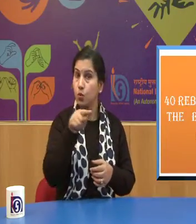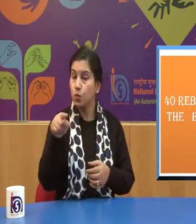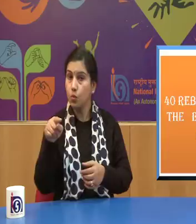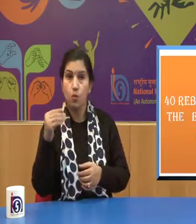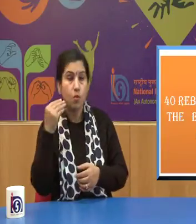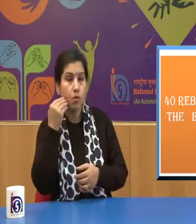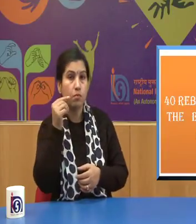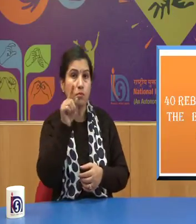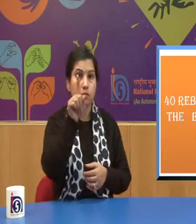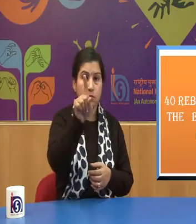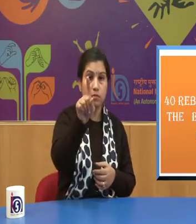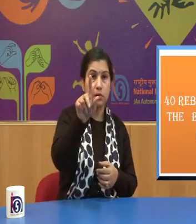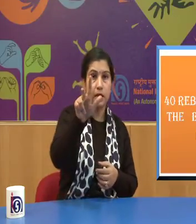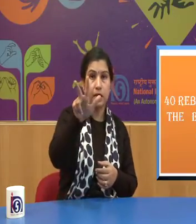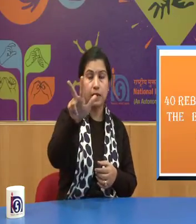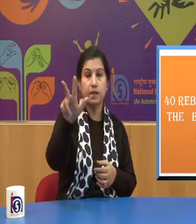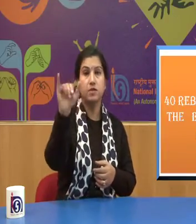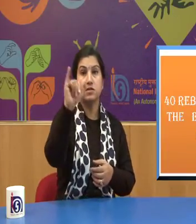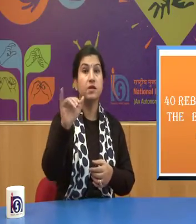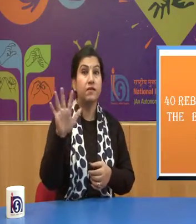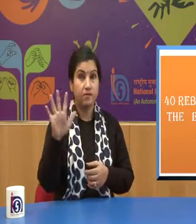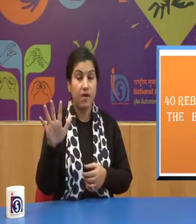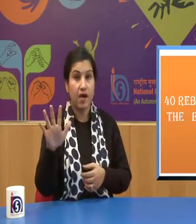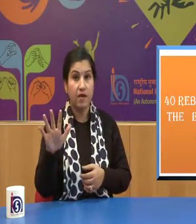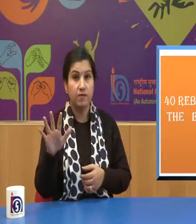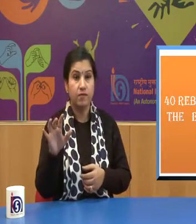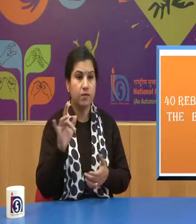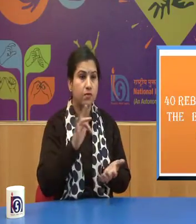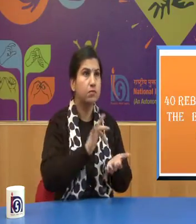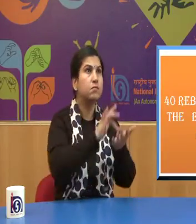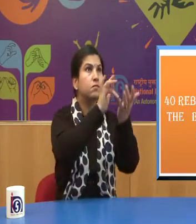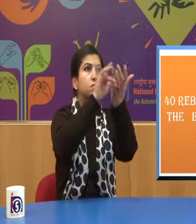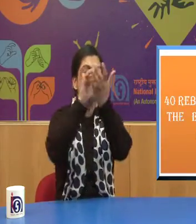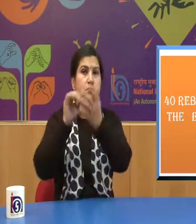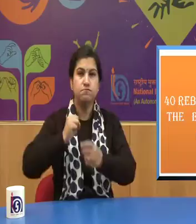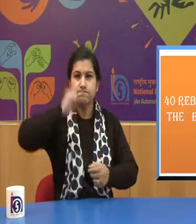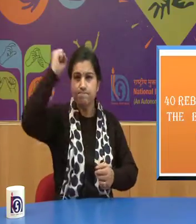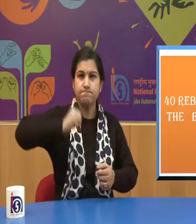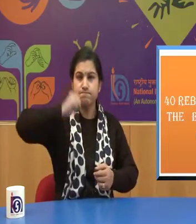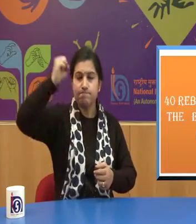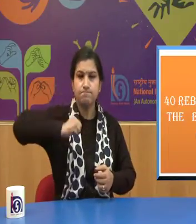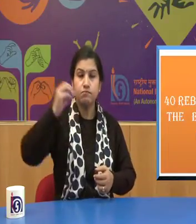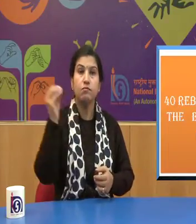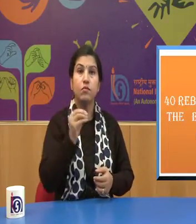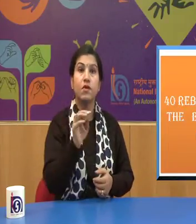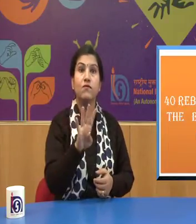year 1865, more than 40 major rebellions took place in the country.